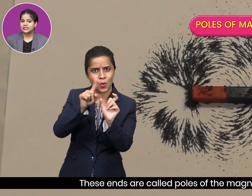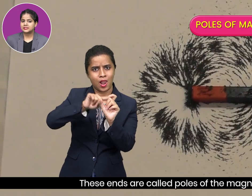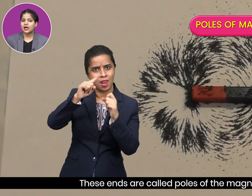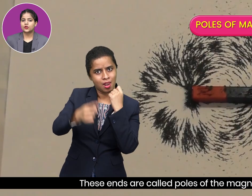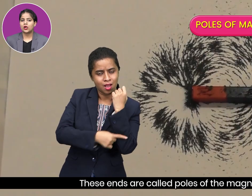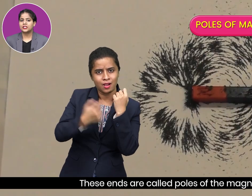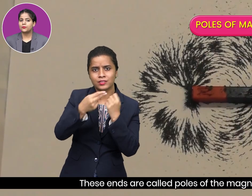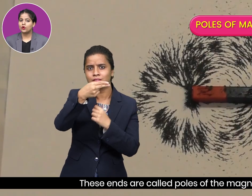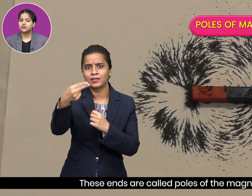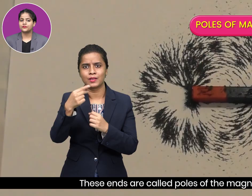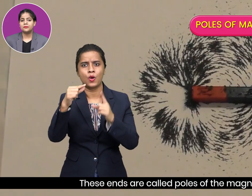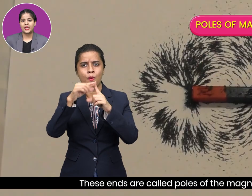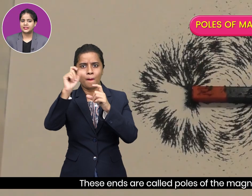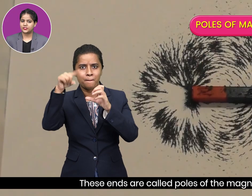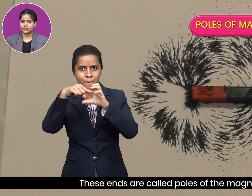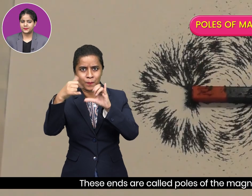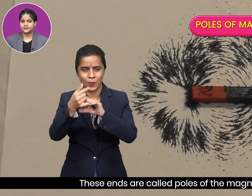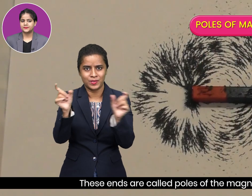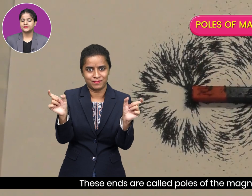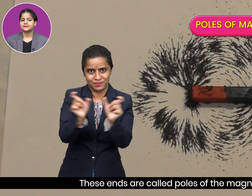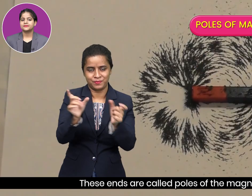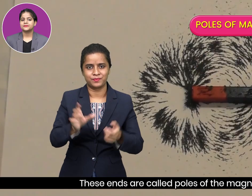These ends are called the poles of the magnet.